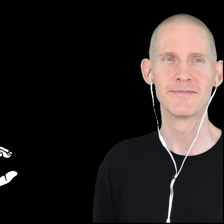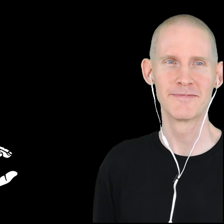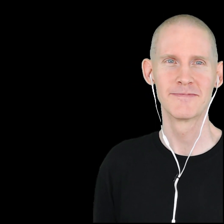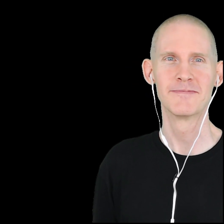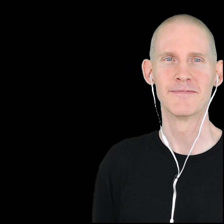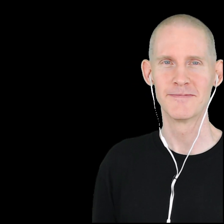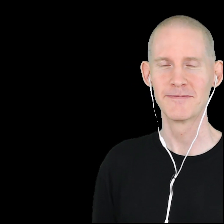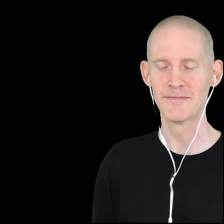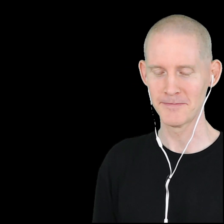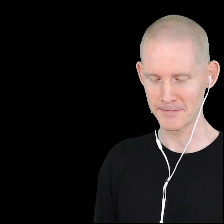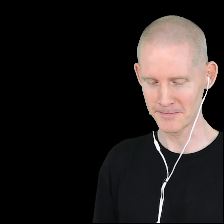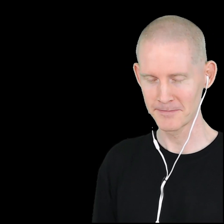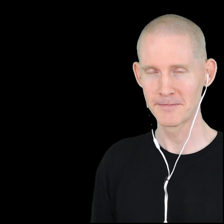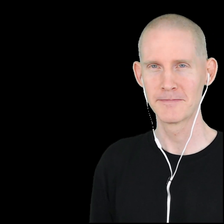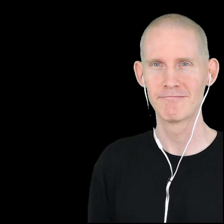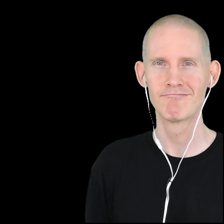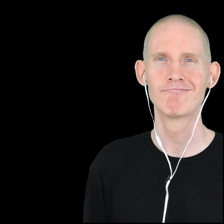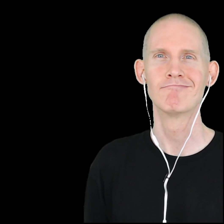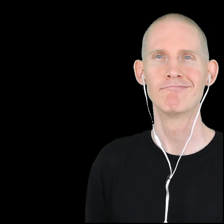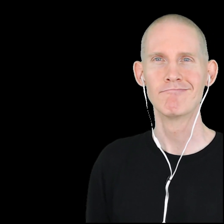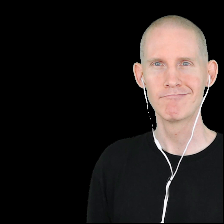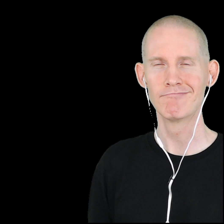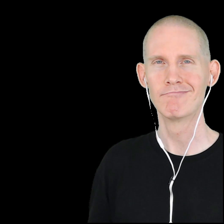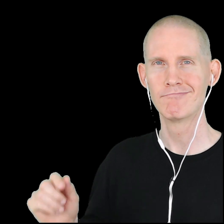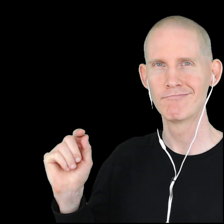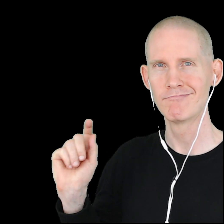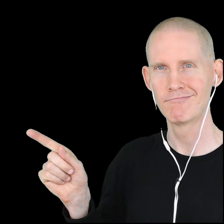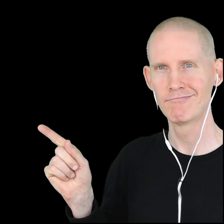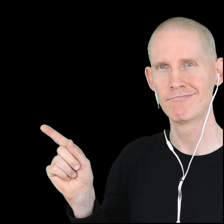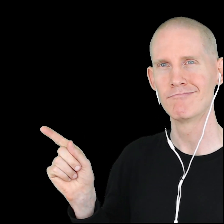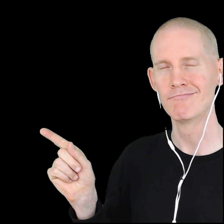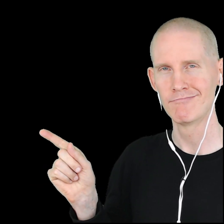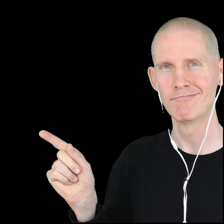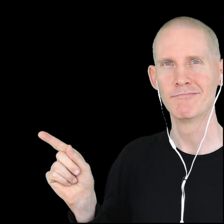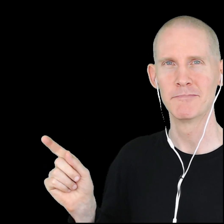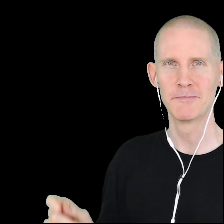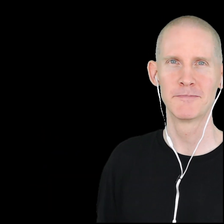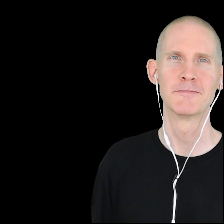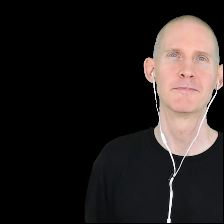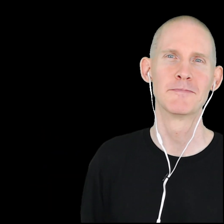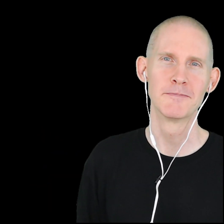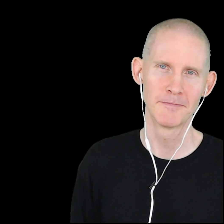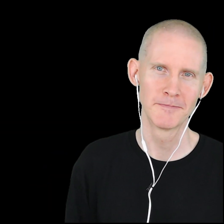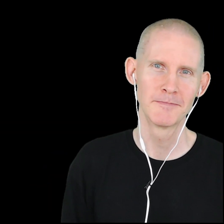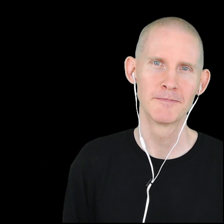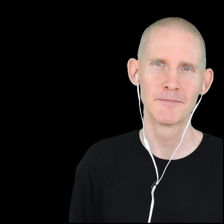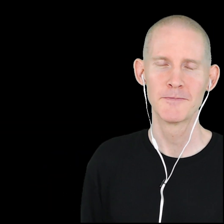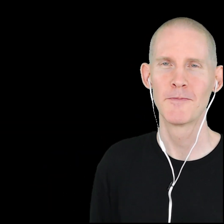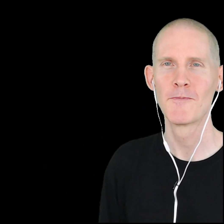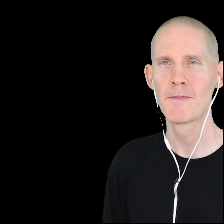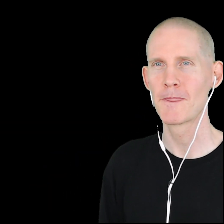I won't let them break me down to dust. I know that there's a place for us, for we